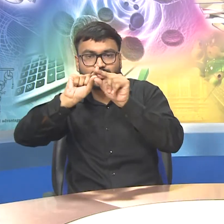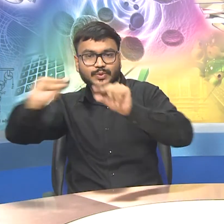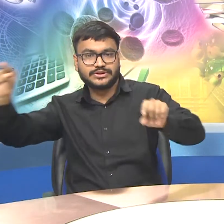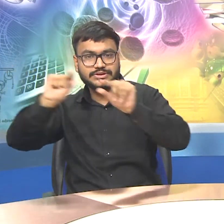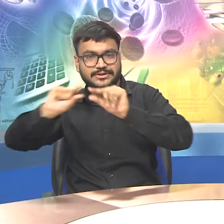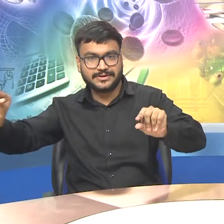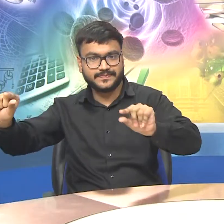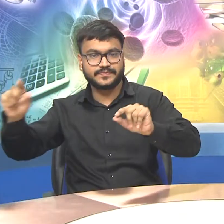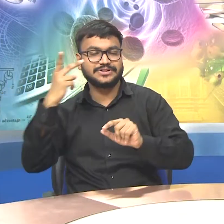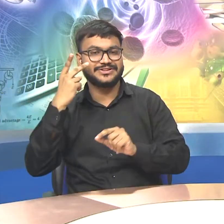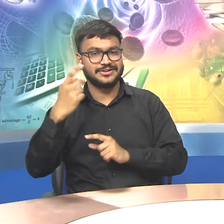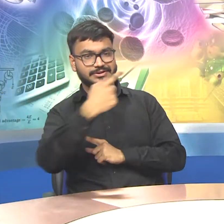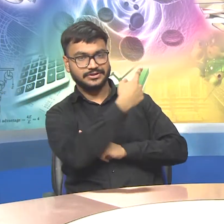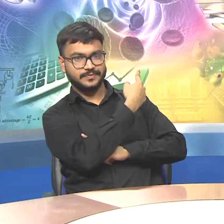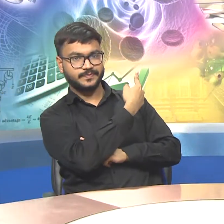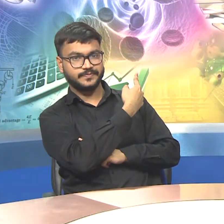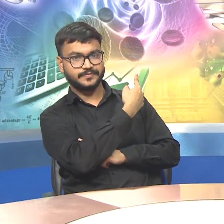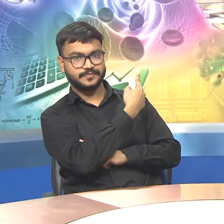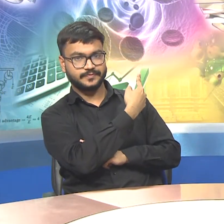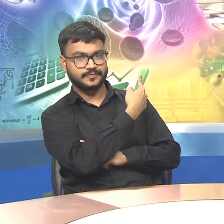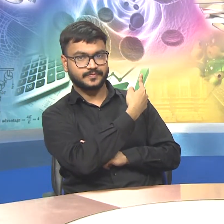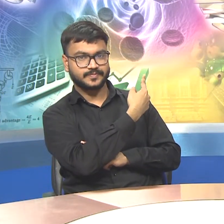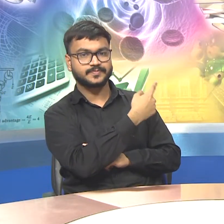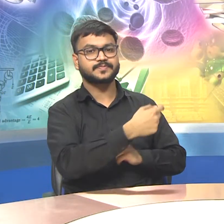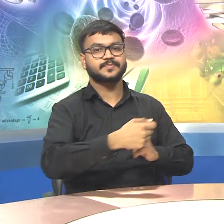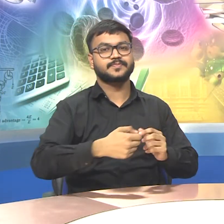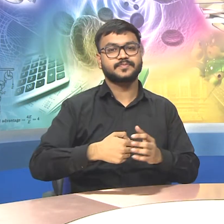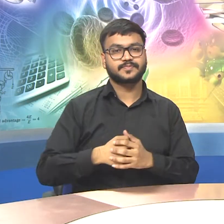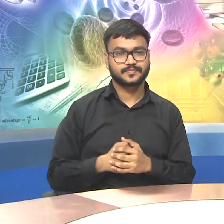So here we use the sign of F again and again.